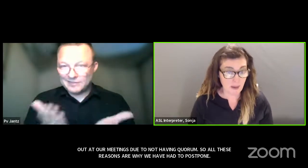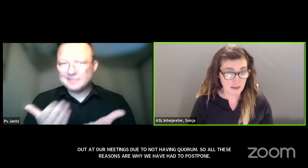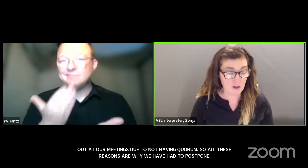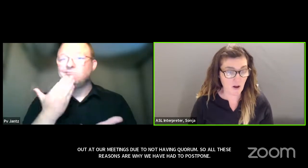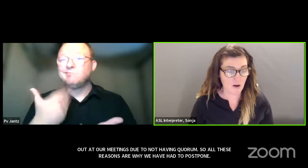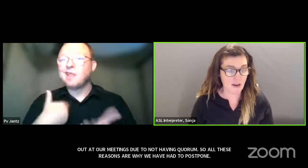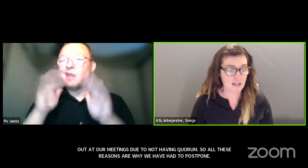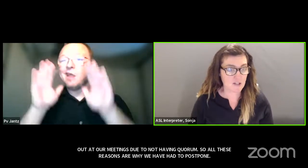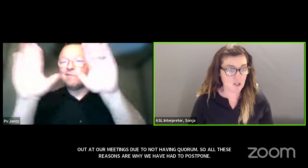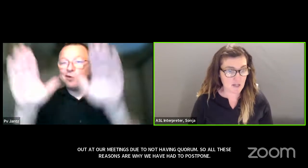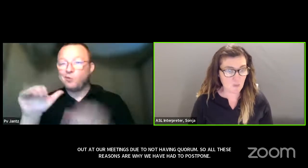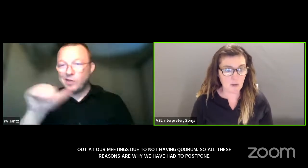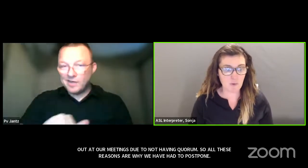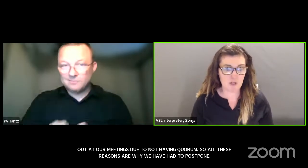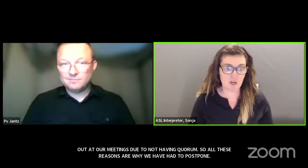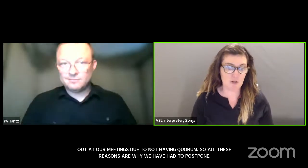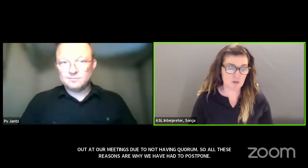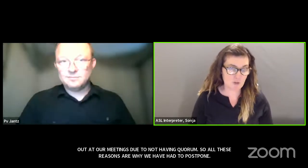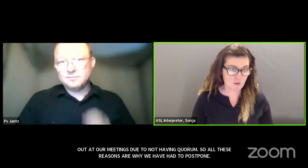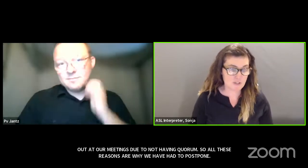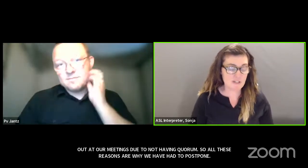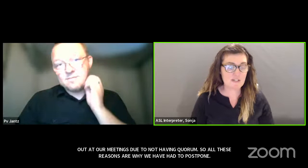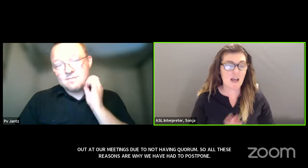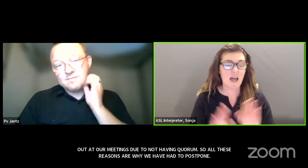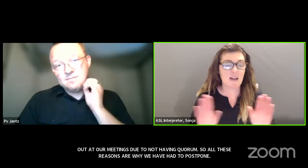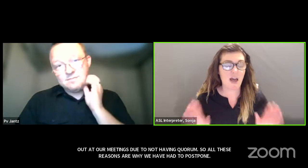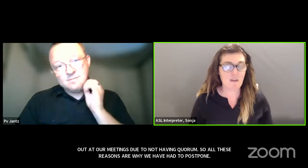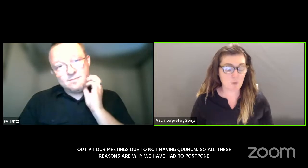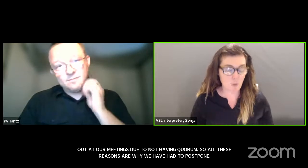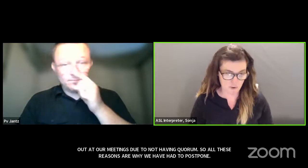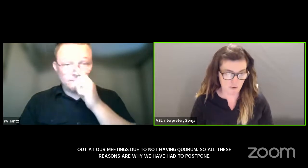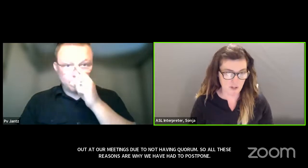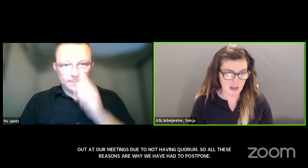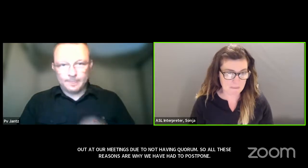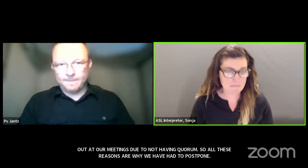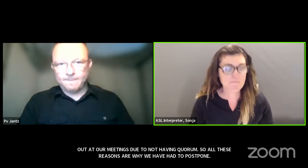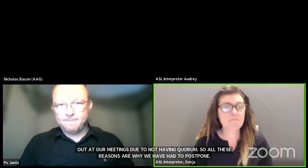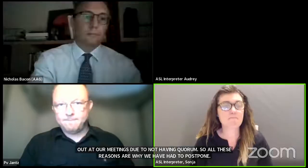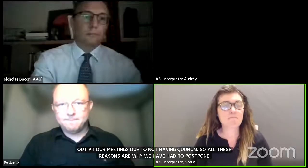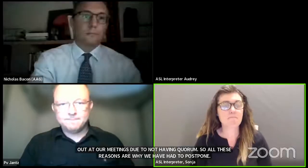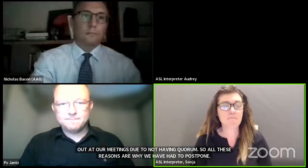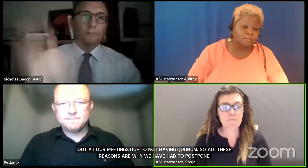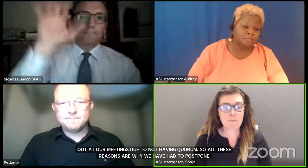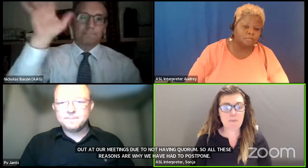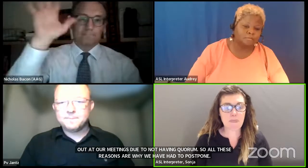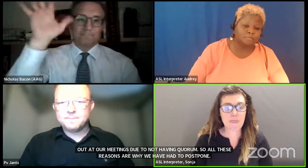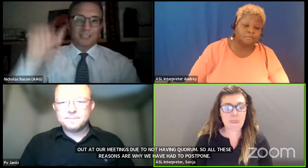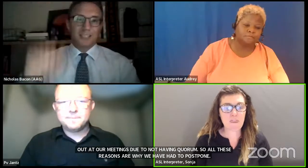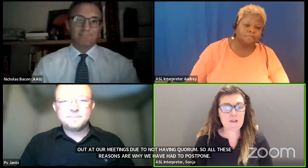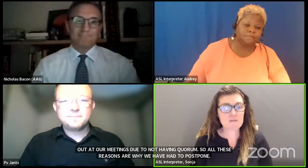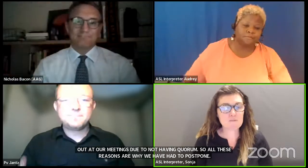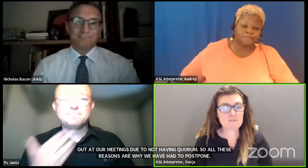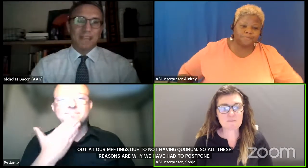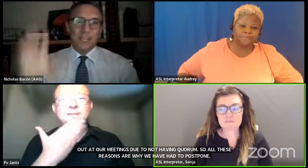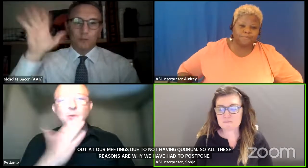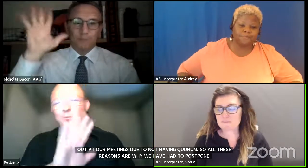Mr. Bacon, our AG. We appreciate your services and have a wonderful night.